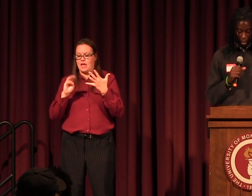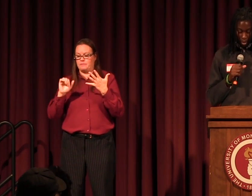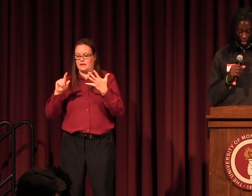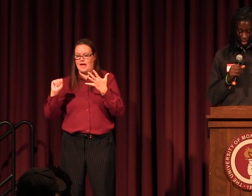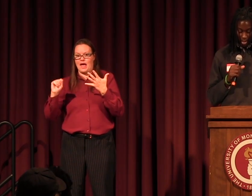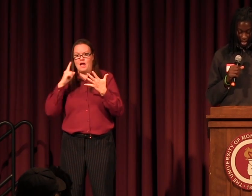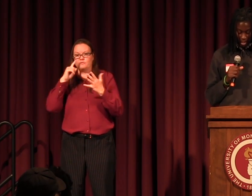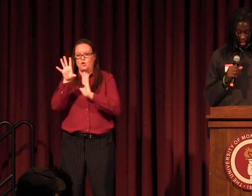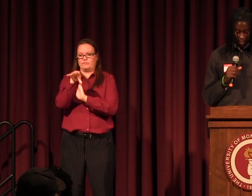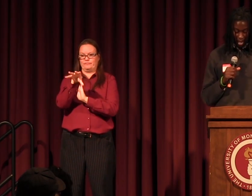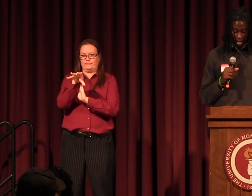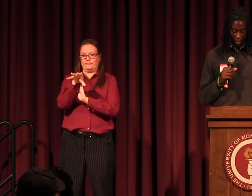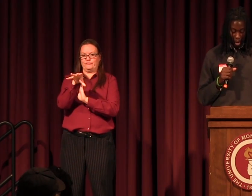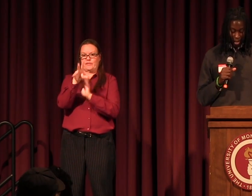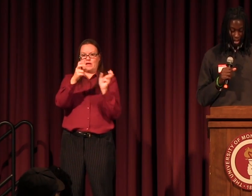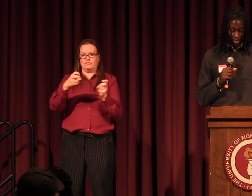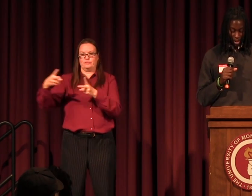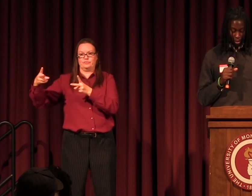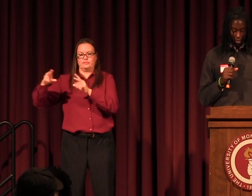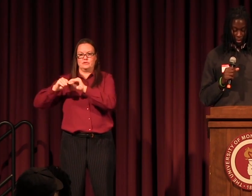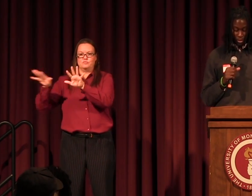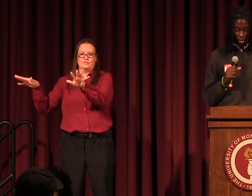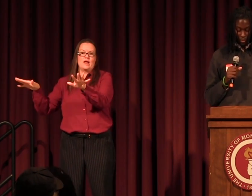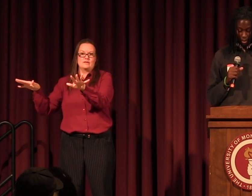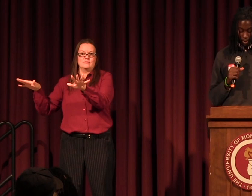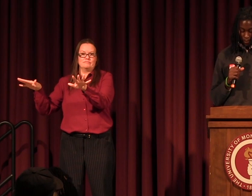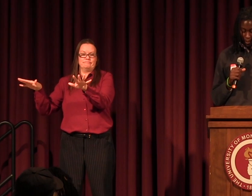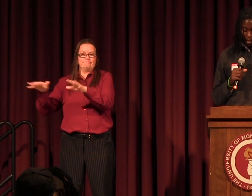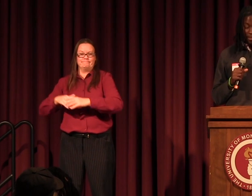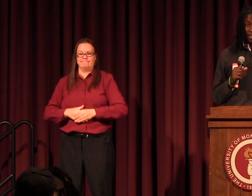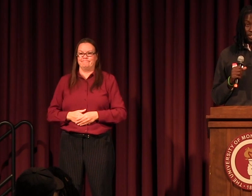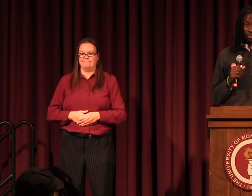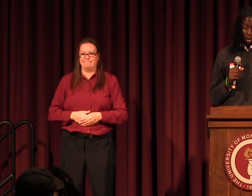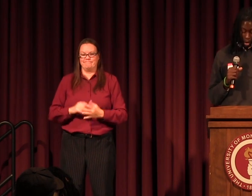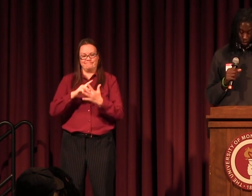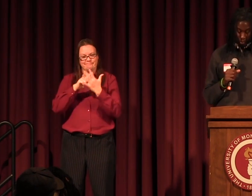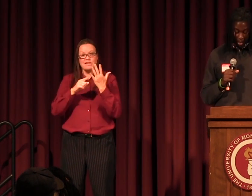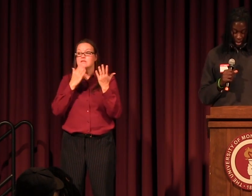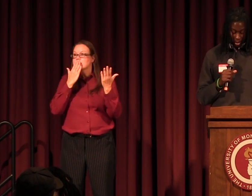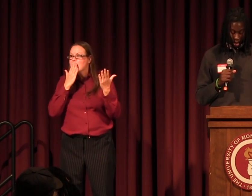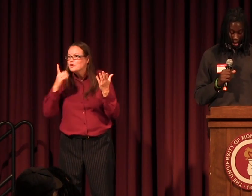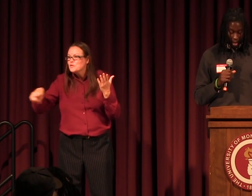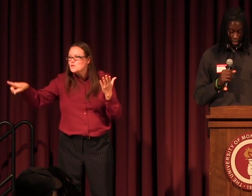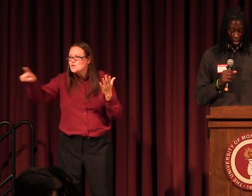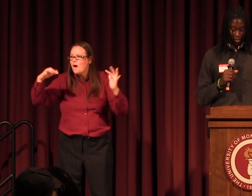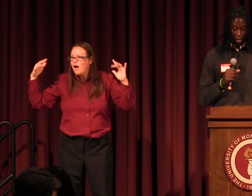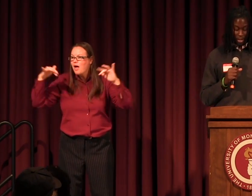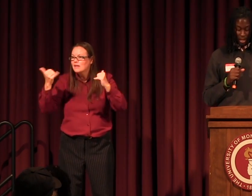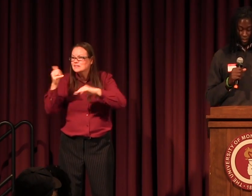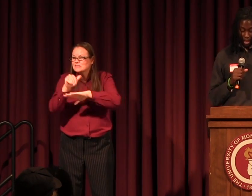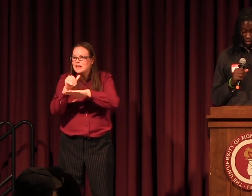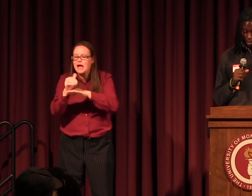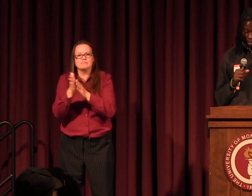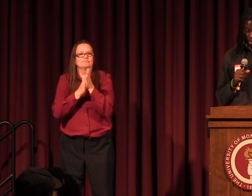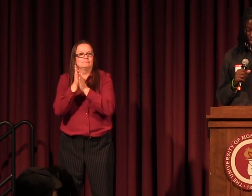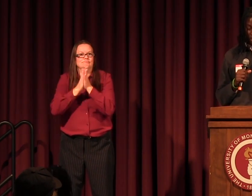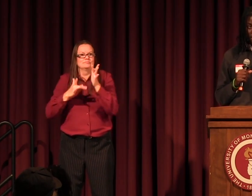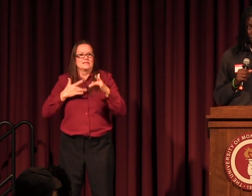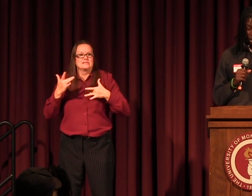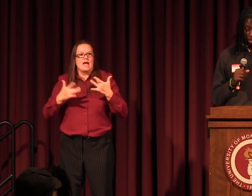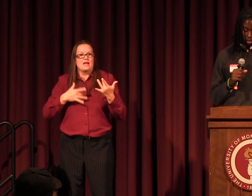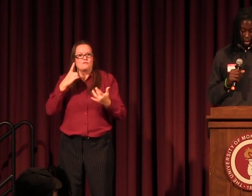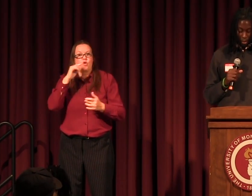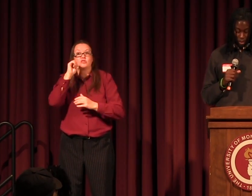for recording this session and making it widely available for future viewing. Thank you all for being here tonight, and we look forward to seeing many of you at the